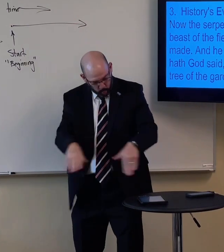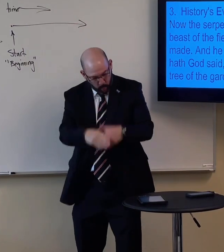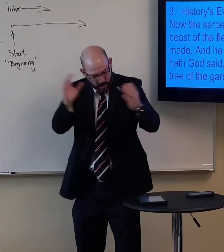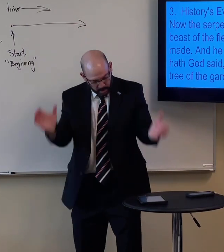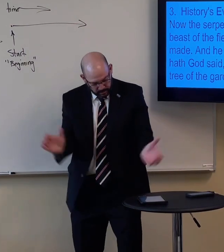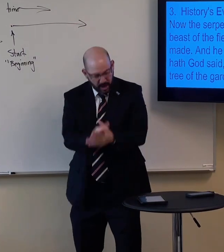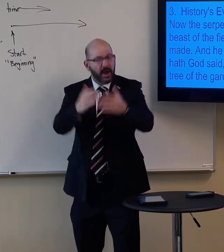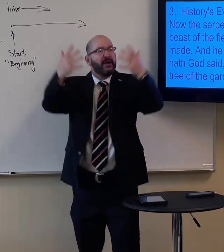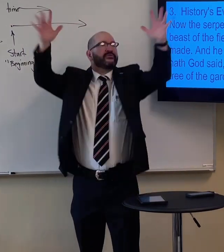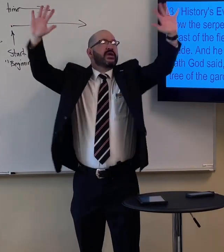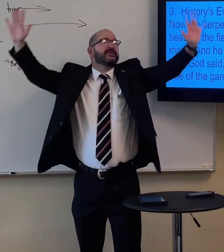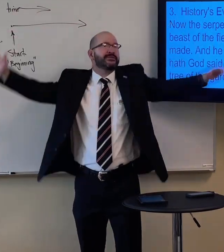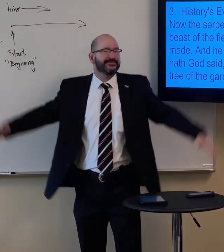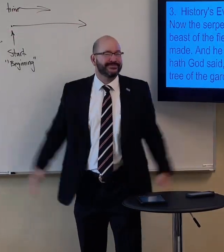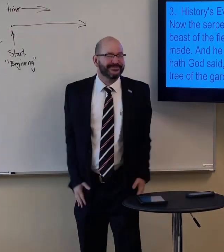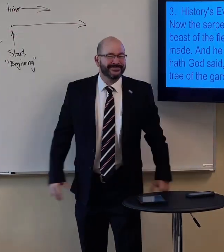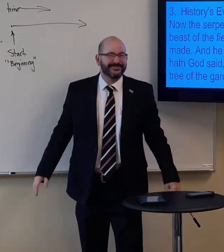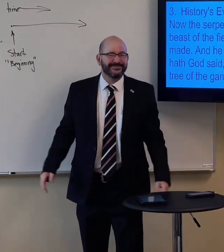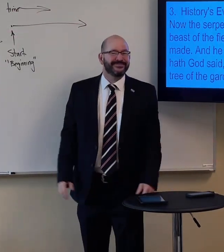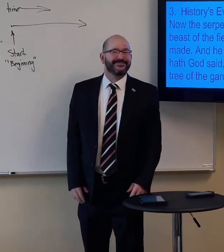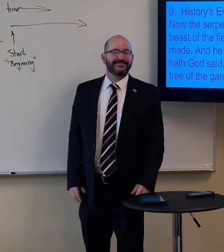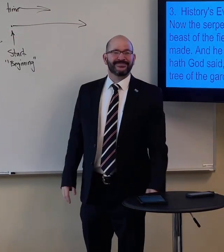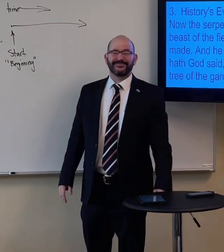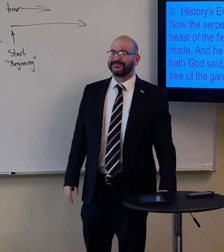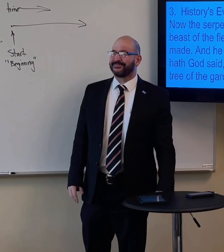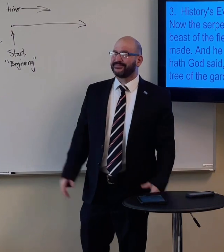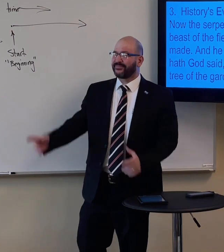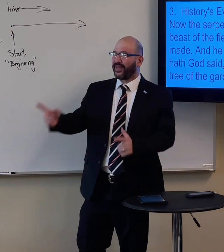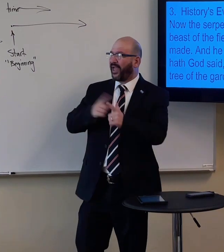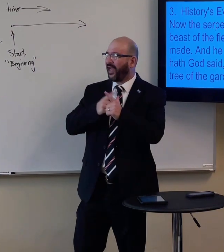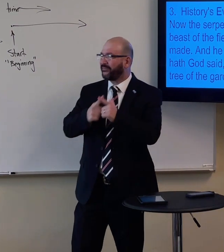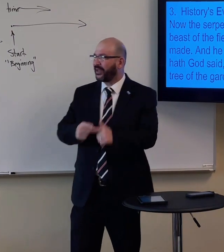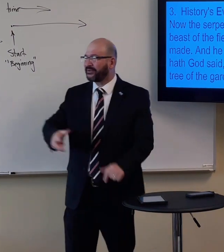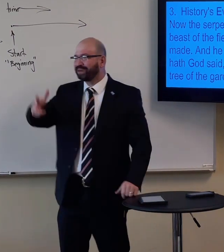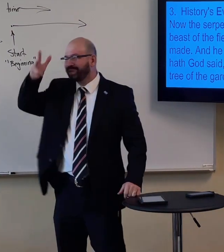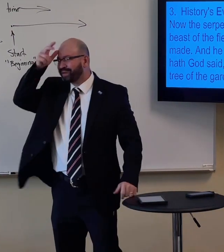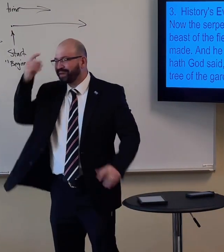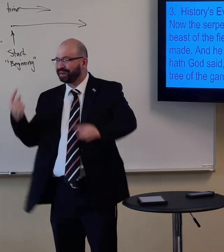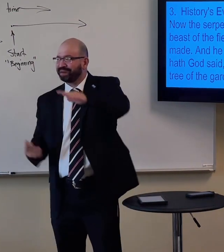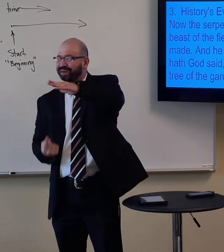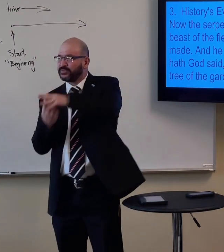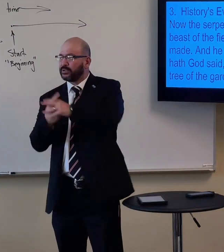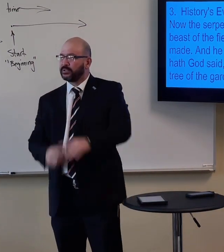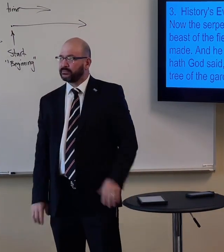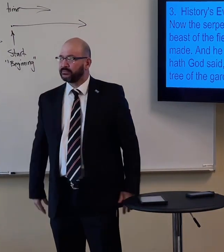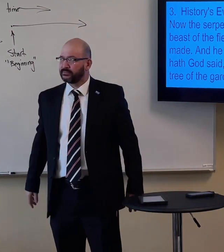understood that. At the end of chapter 2, Adam and Eve got married, and then the devil shows up.